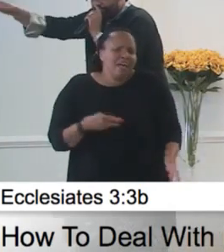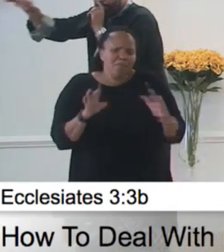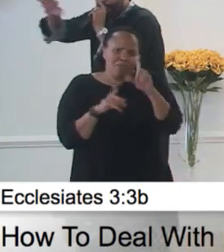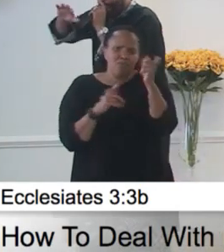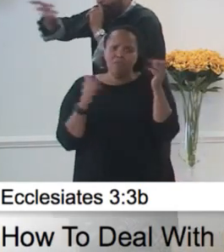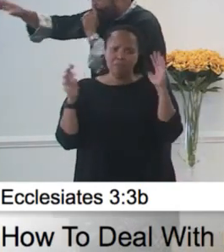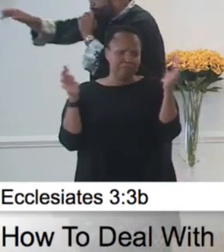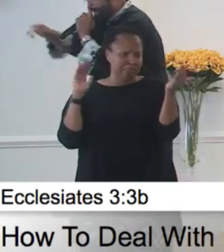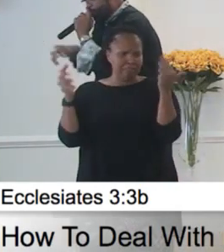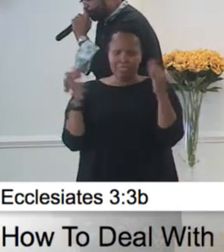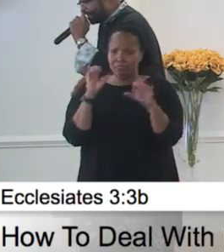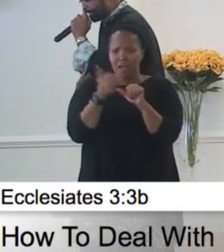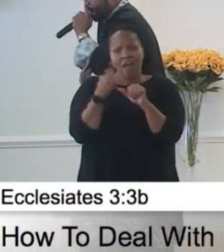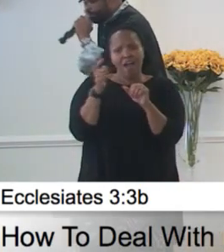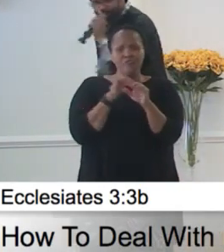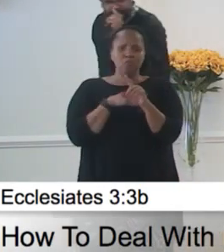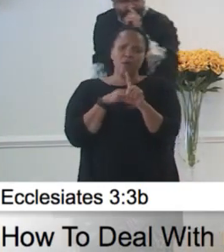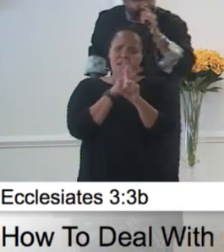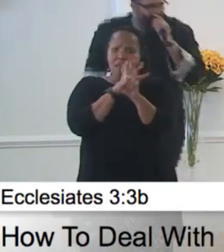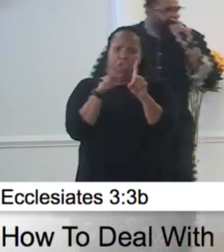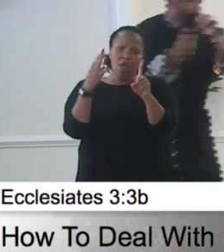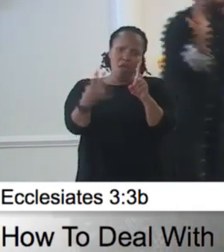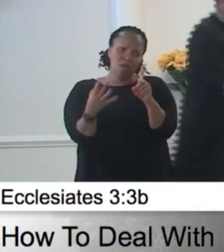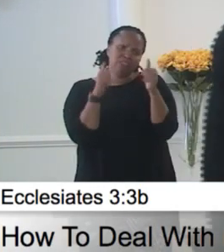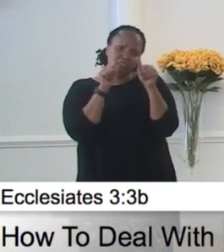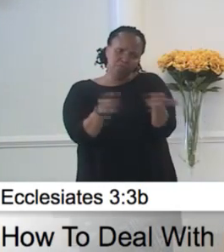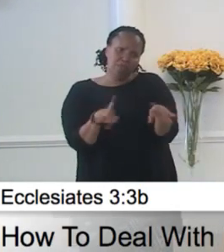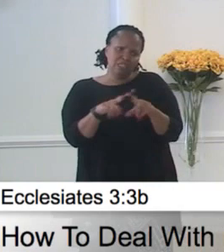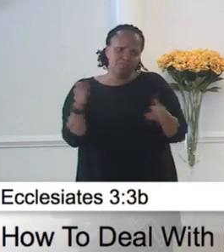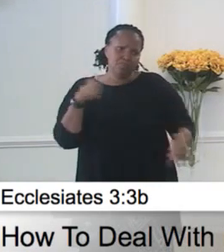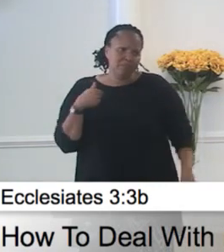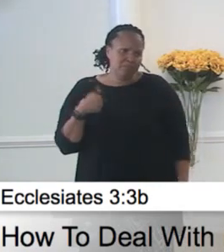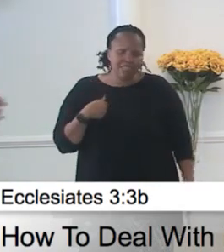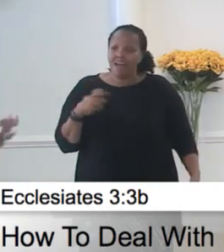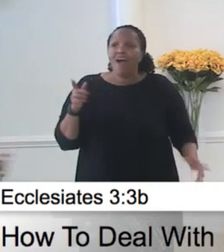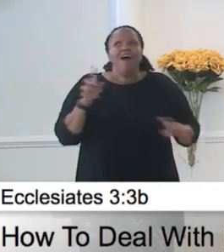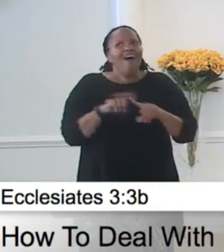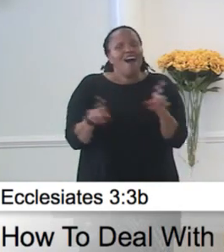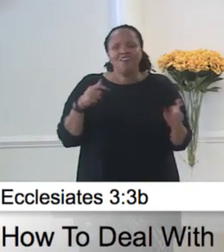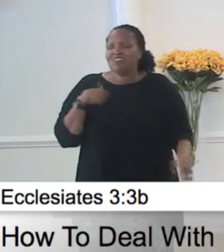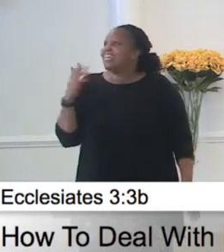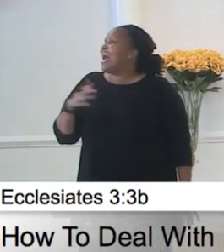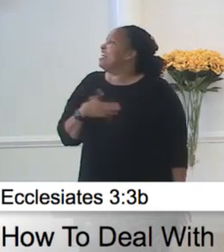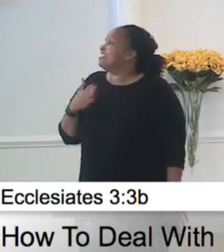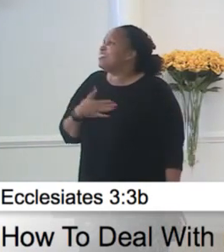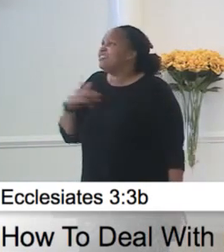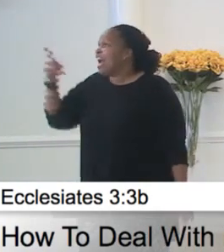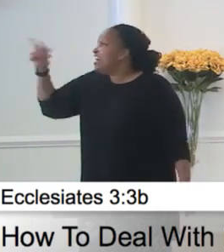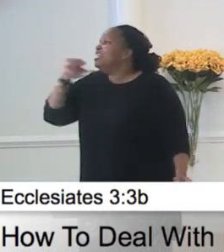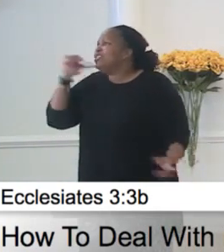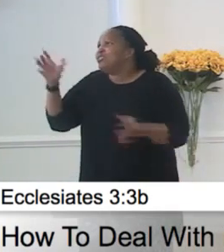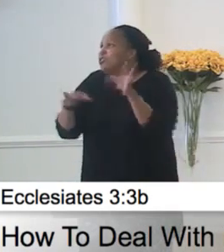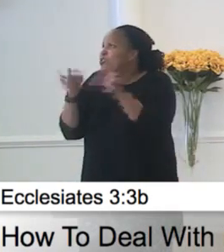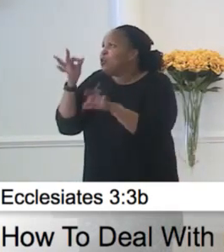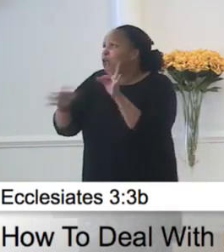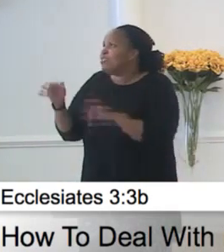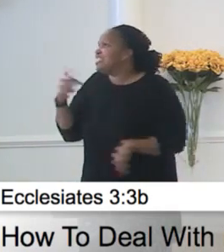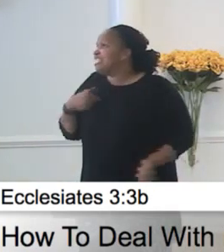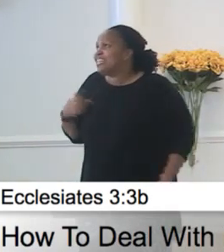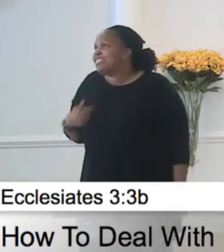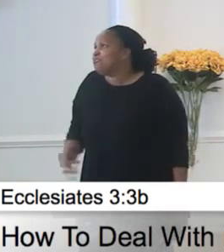seemed like everybody around me getting blessed but me. But I'm so glad that you don't judge me by my